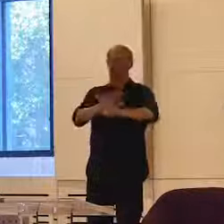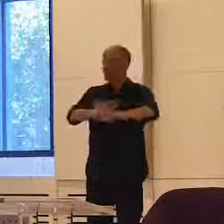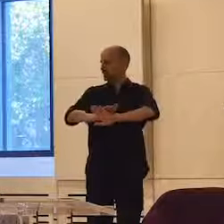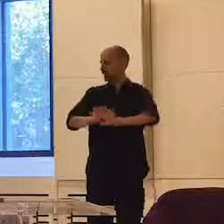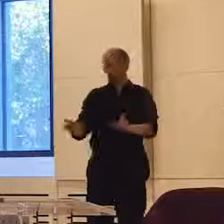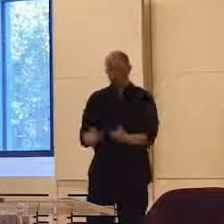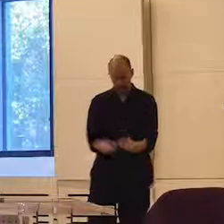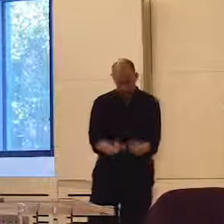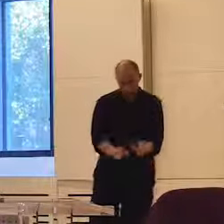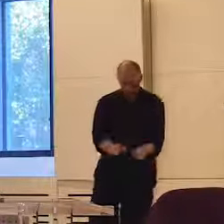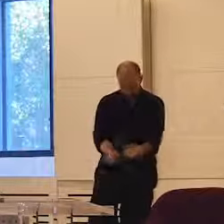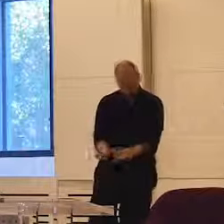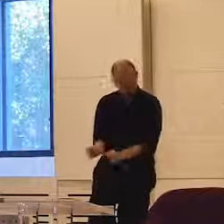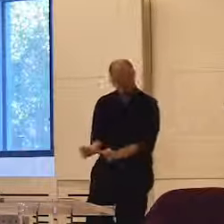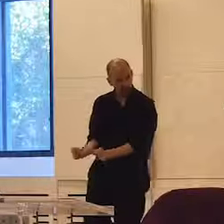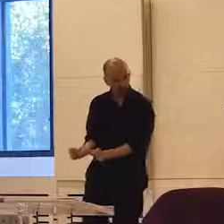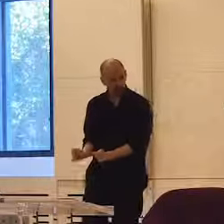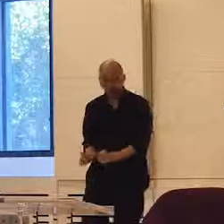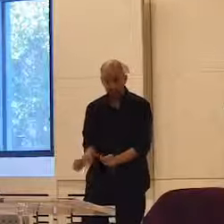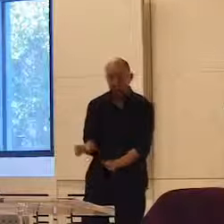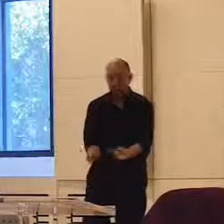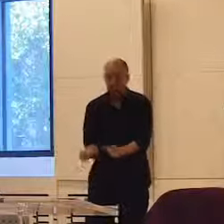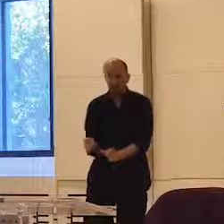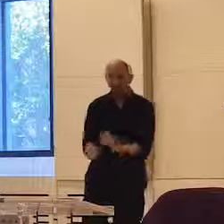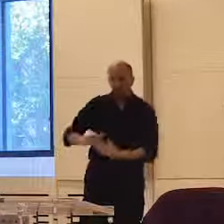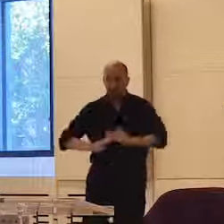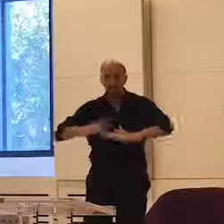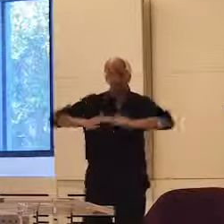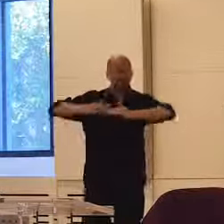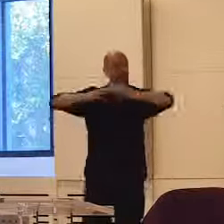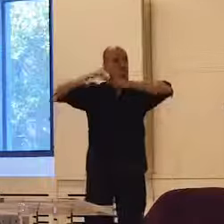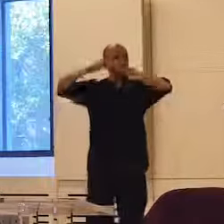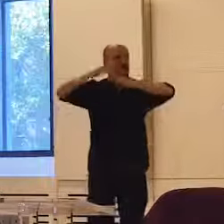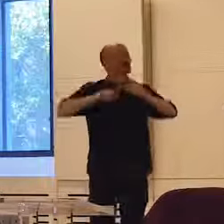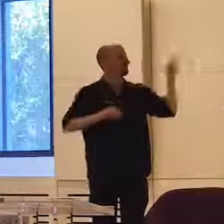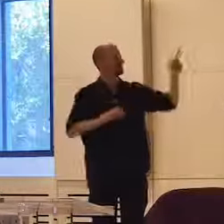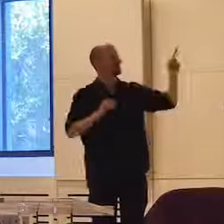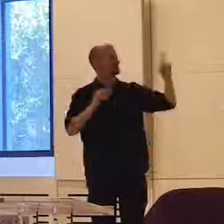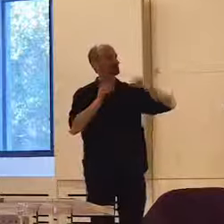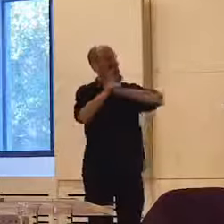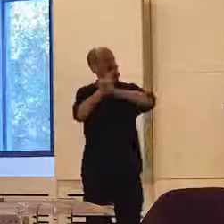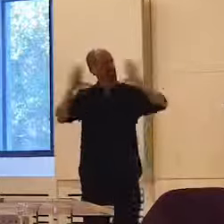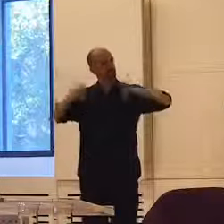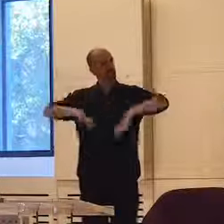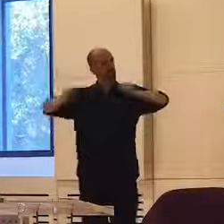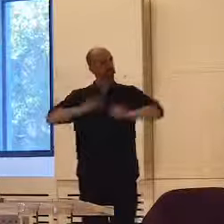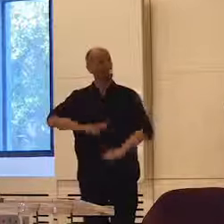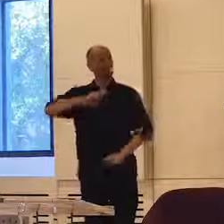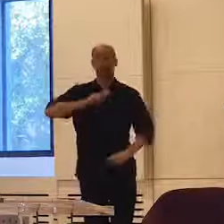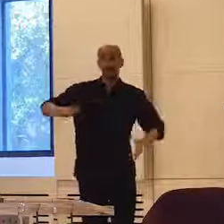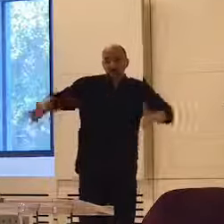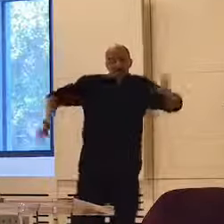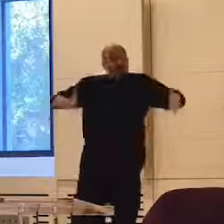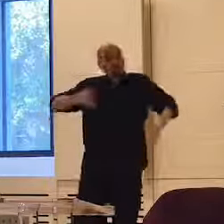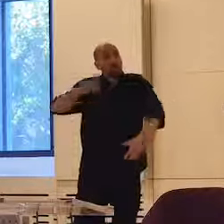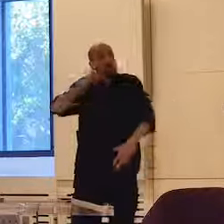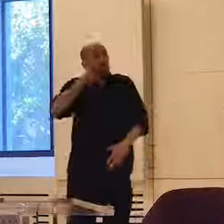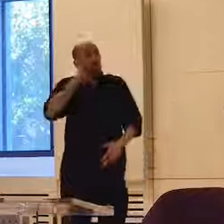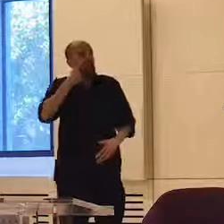as it were, then you can come to the details. And the details are the letters and the words and the specific signs. That seems a better way around,